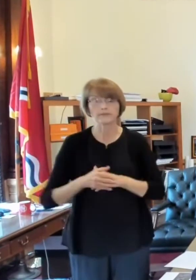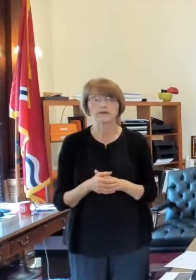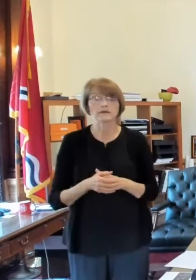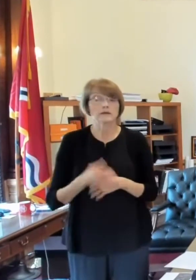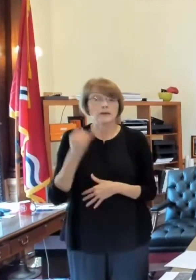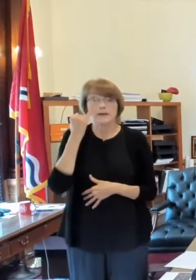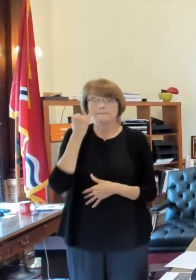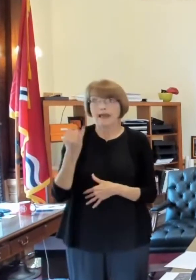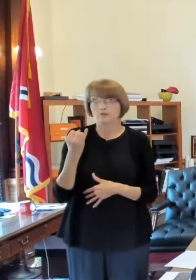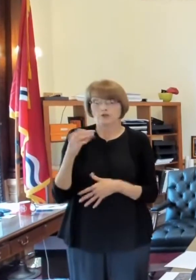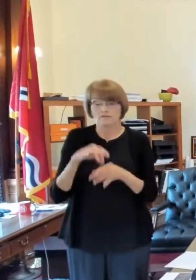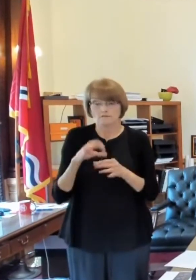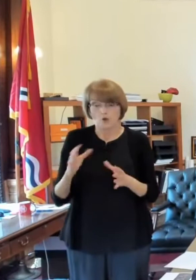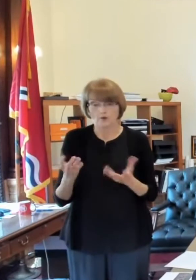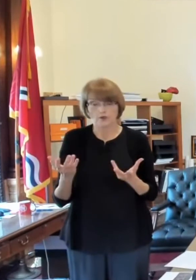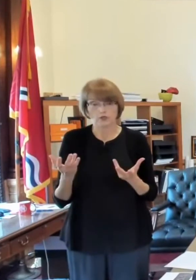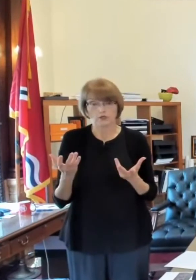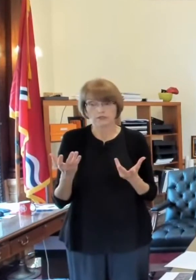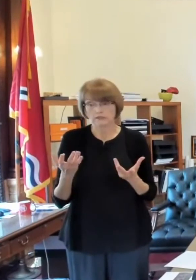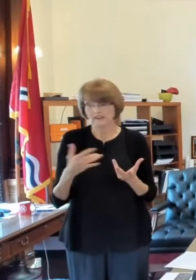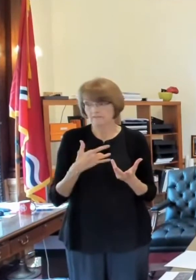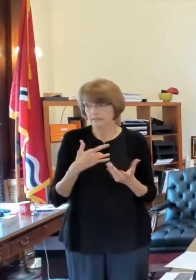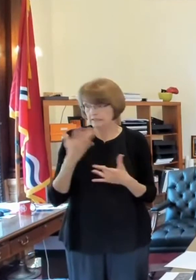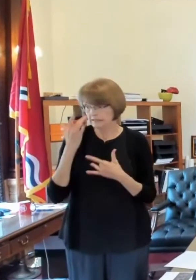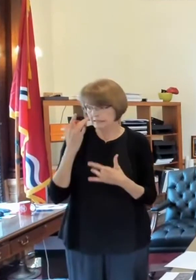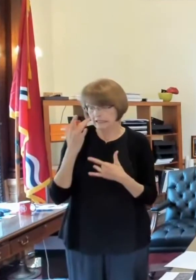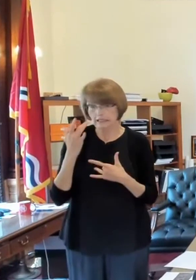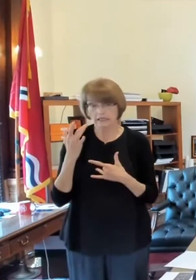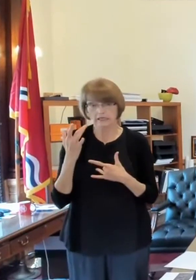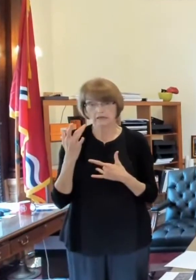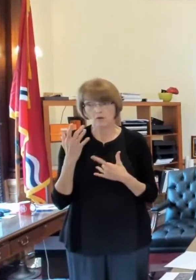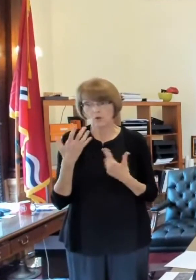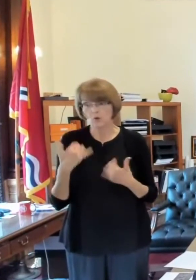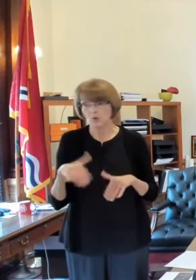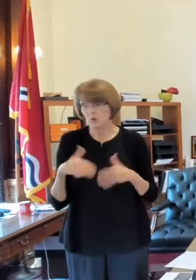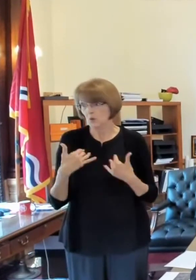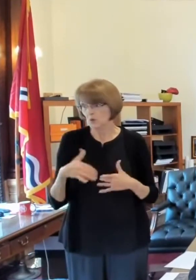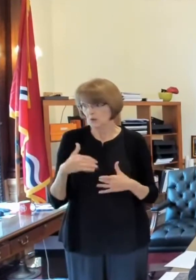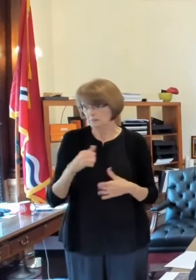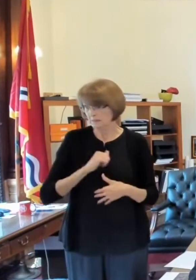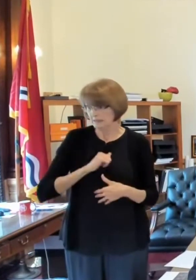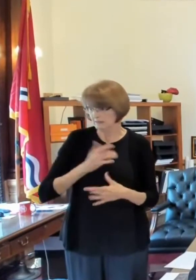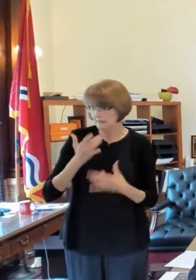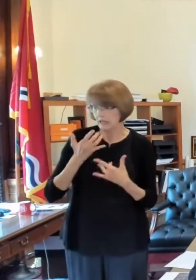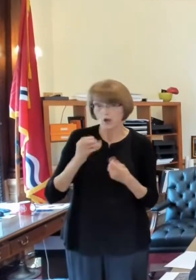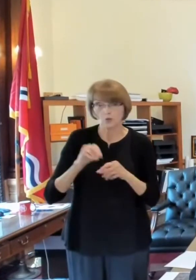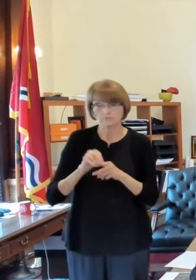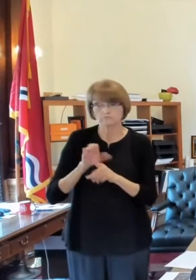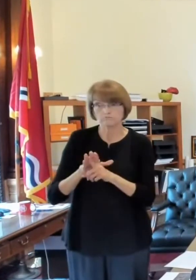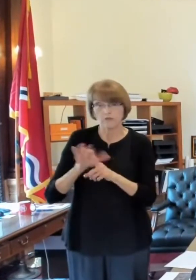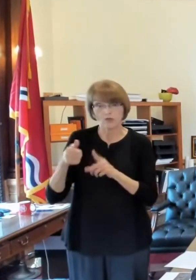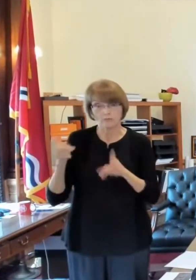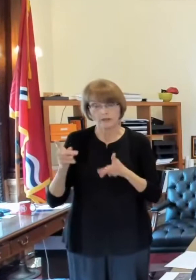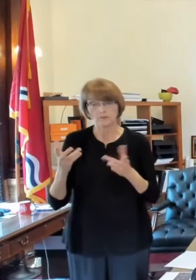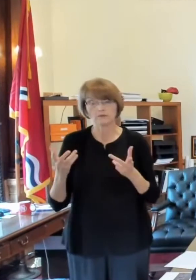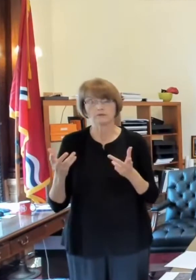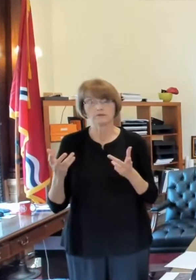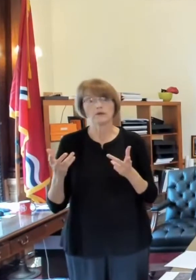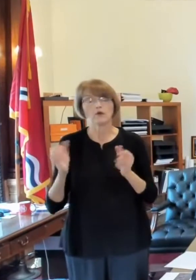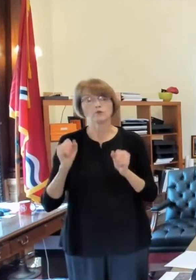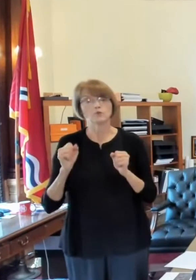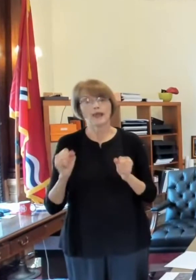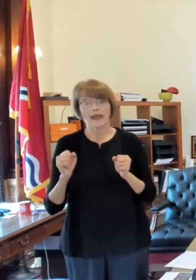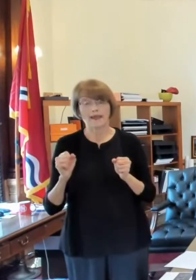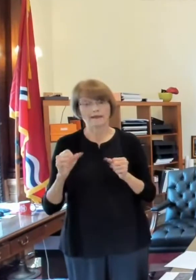feeling symptomatic and is worried about exposing other people to say whatever. There's the option of curbside